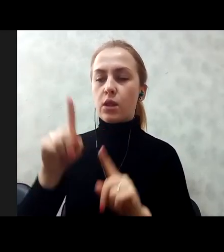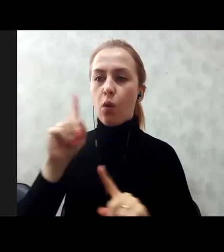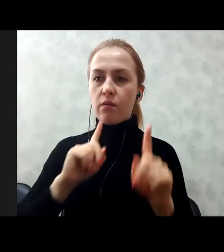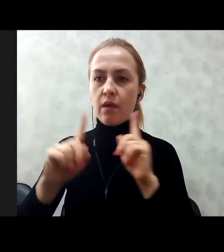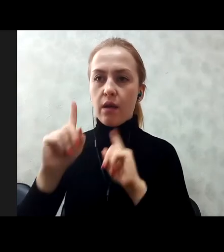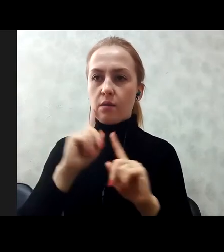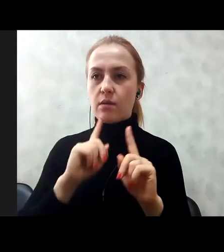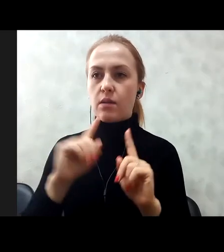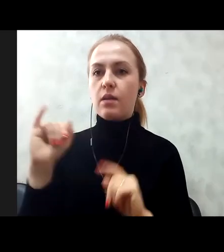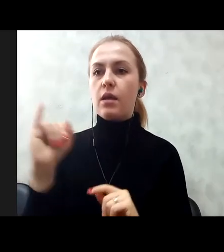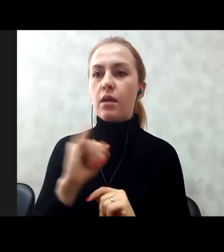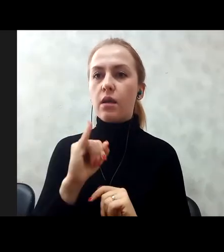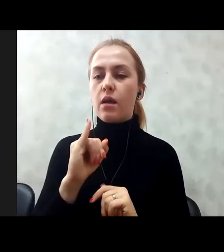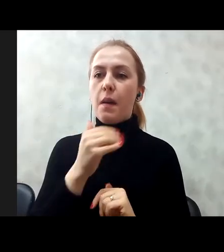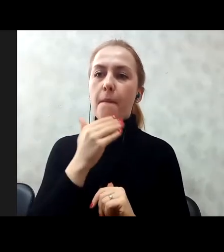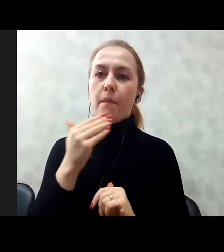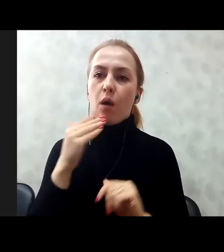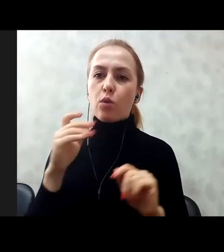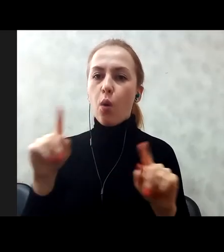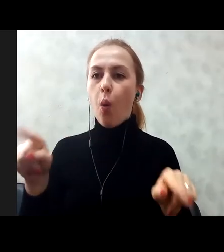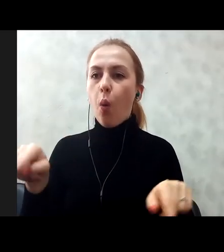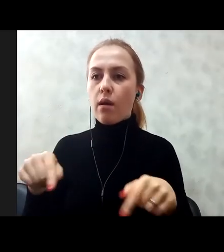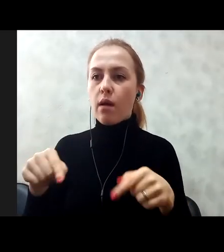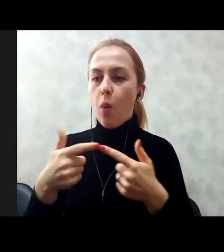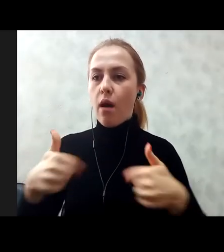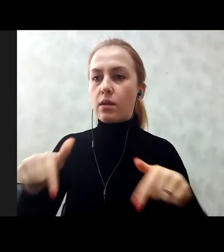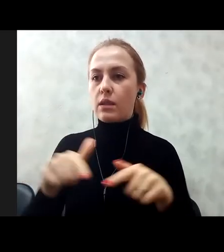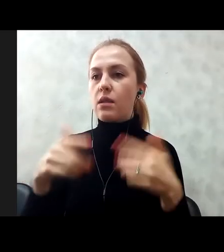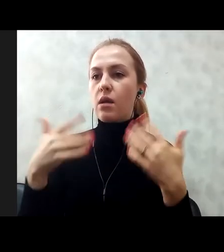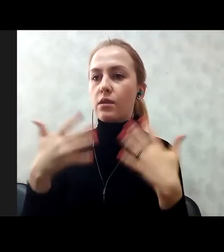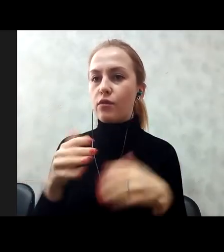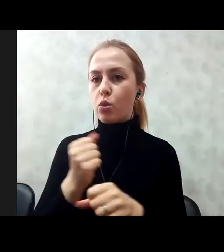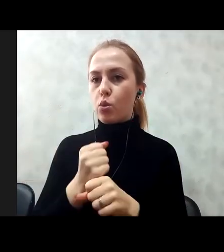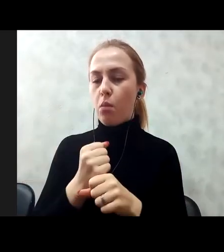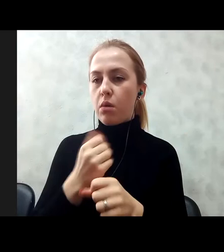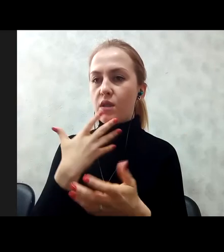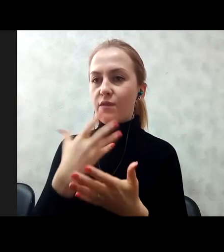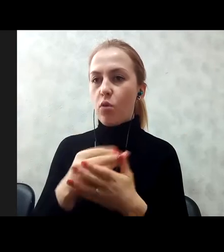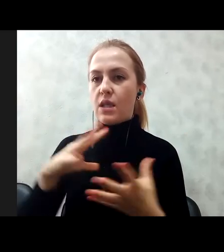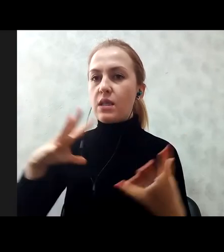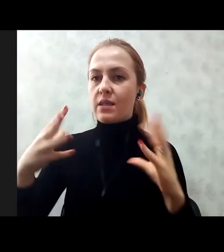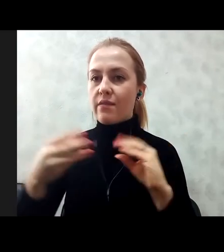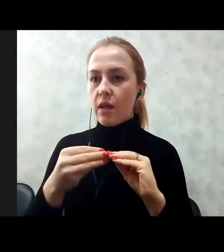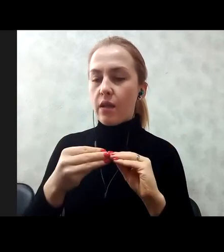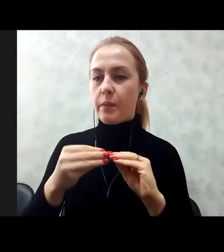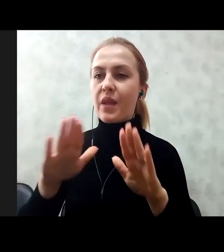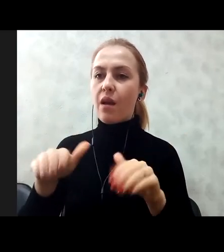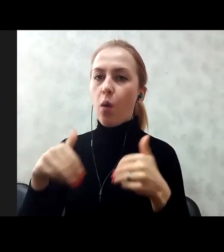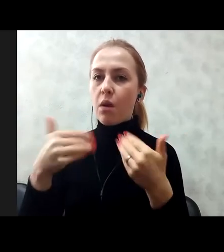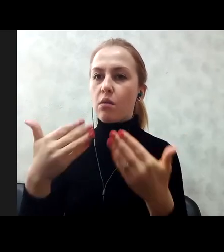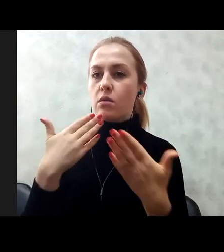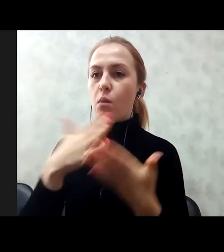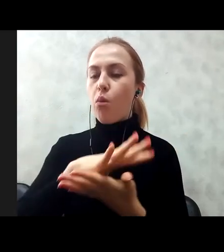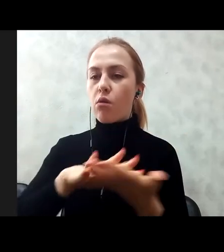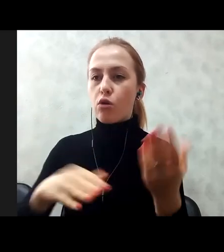it is very good that several organizations held a number of